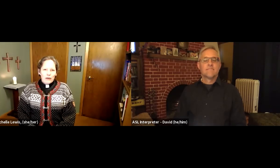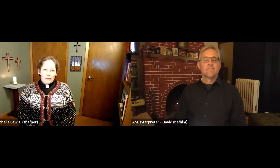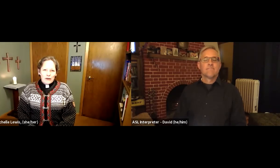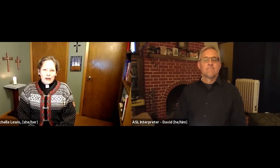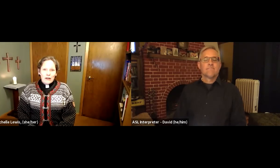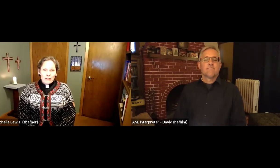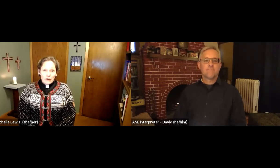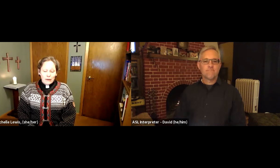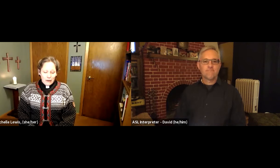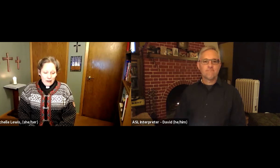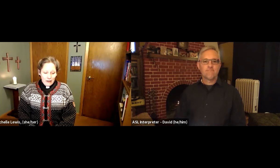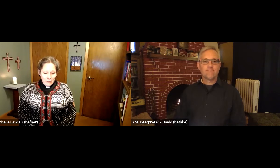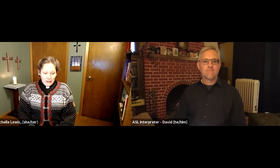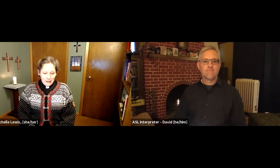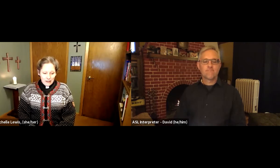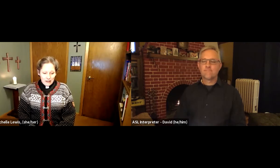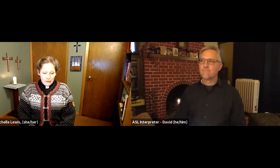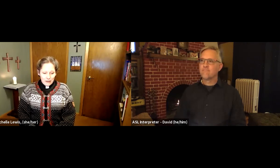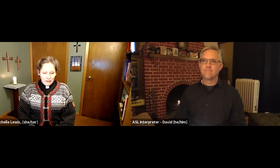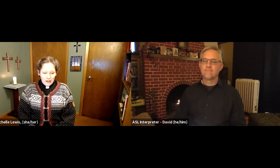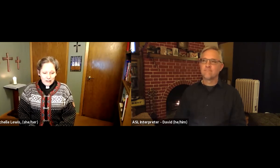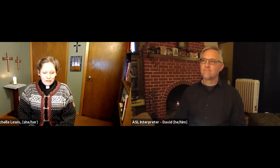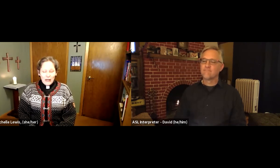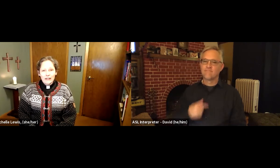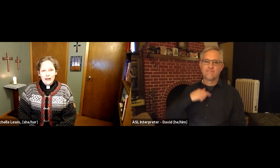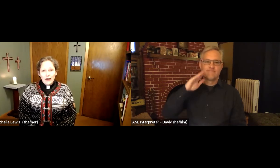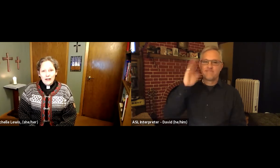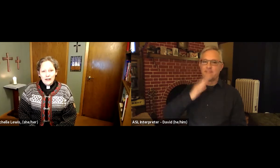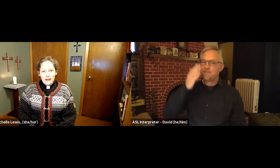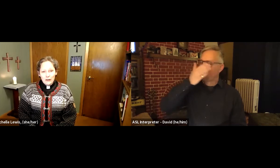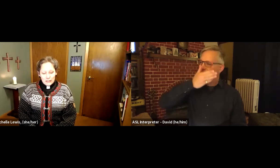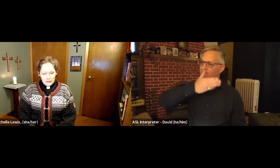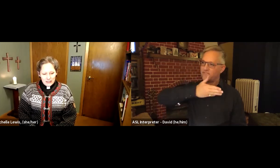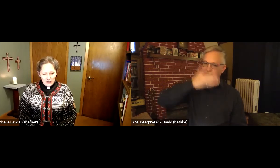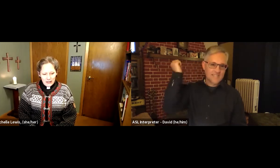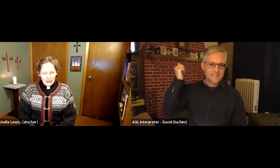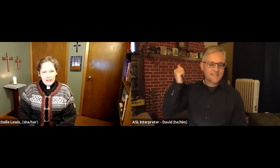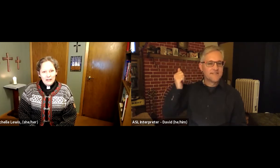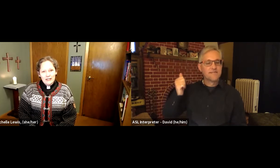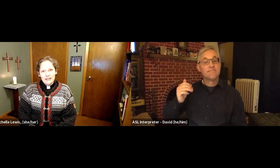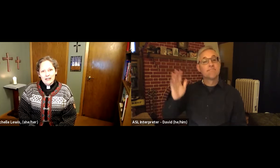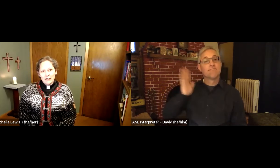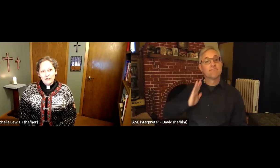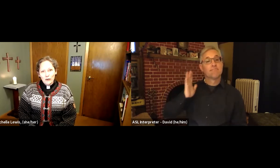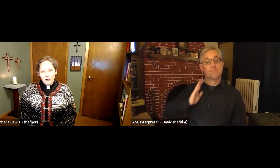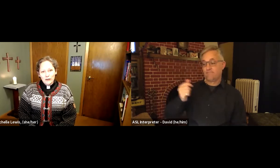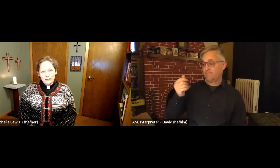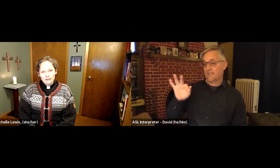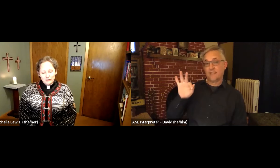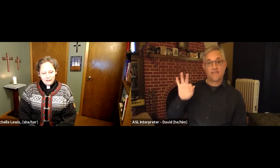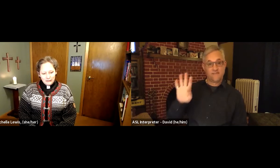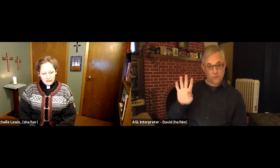I remember very well when a friend of mine died at Christmas time in